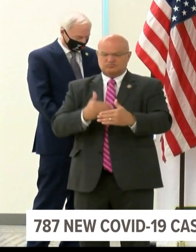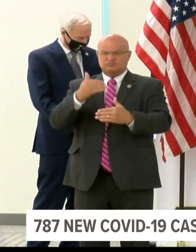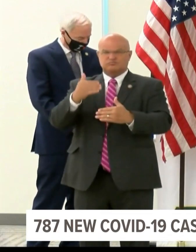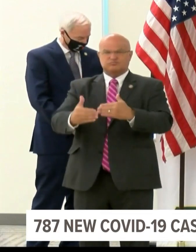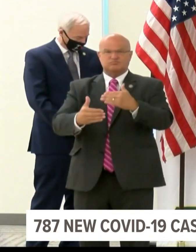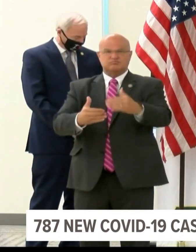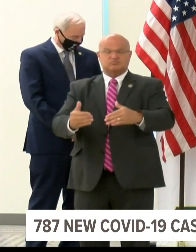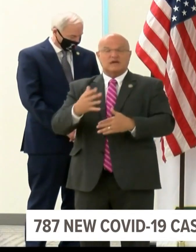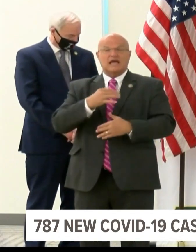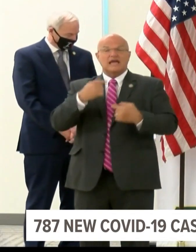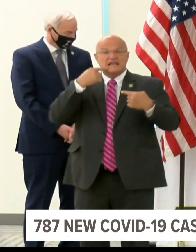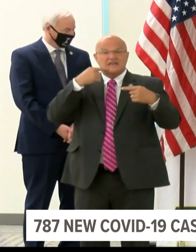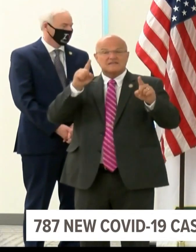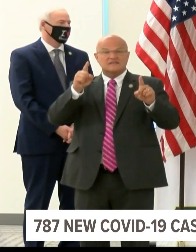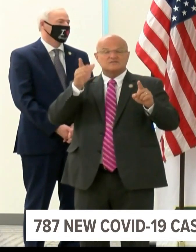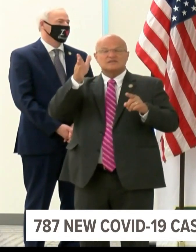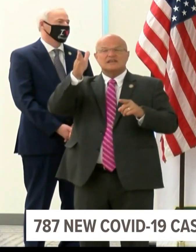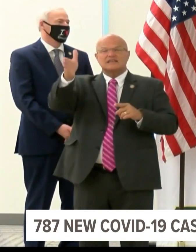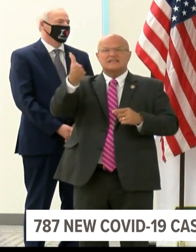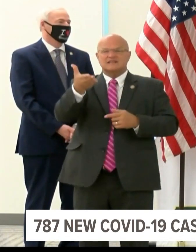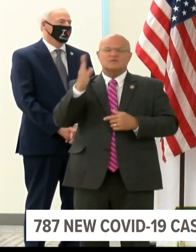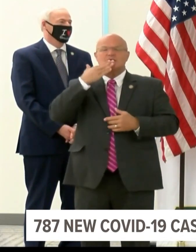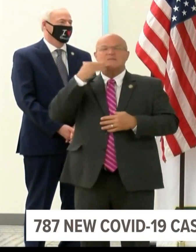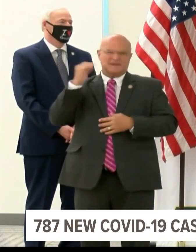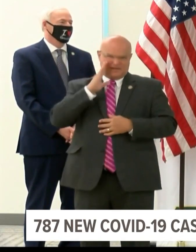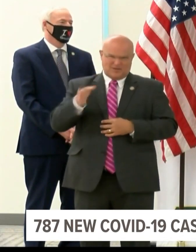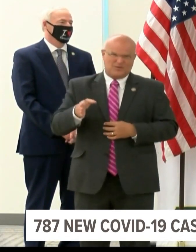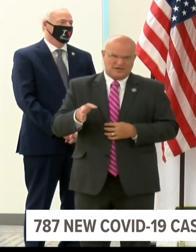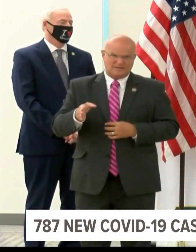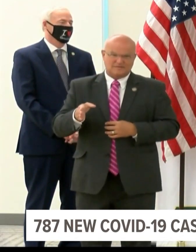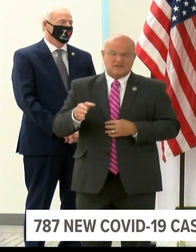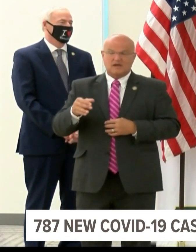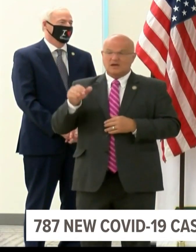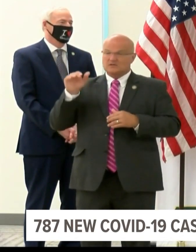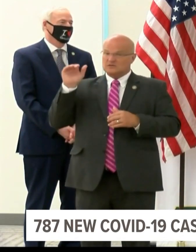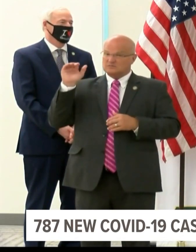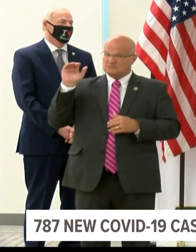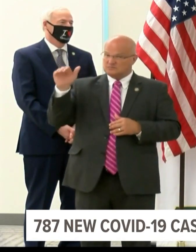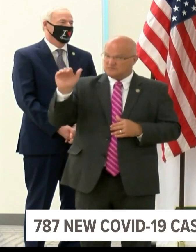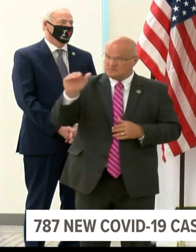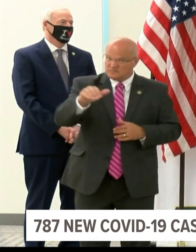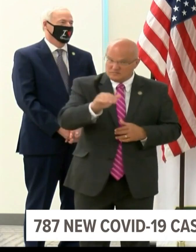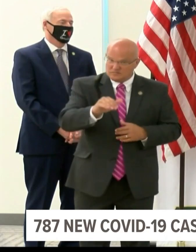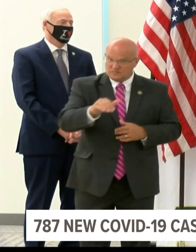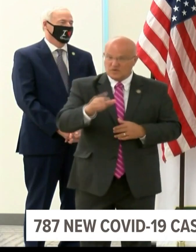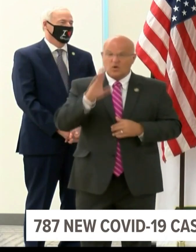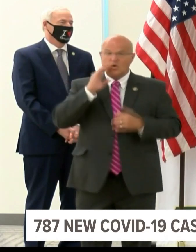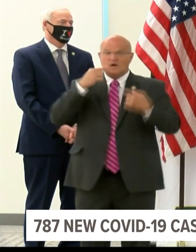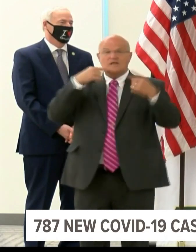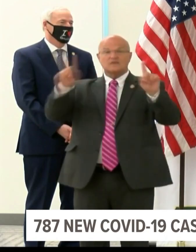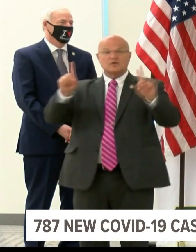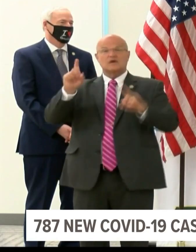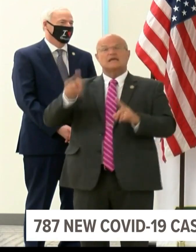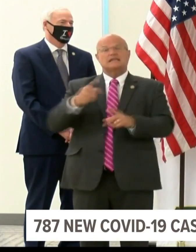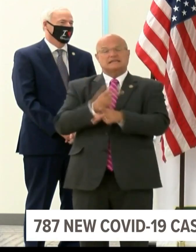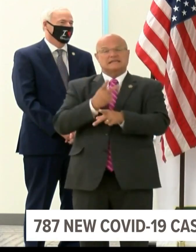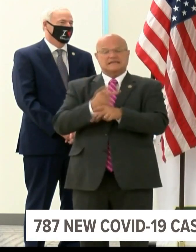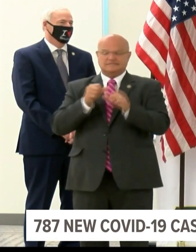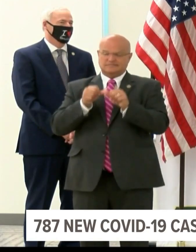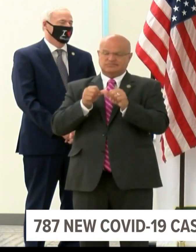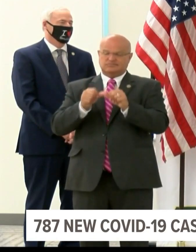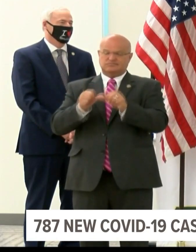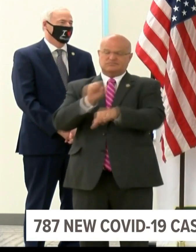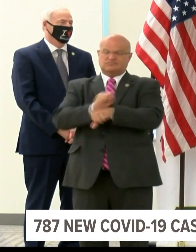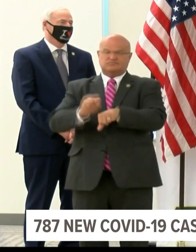And eventually things are going to get better. And so I want to remind the state of that. We're going to get through this. We just need to keep pushing